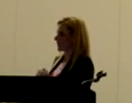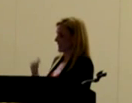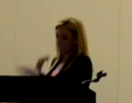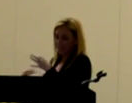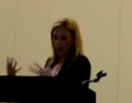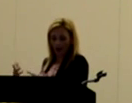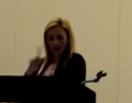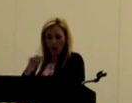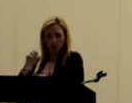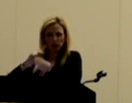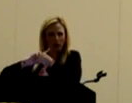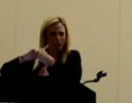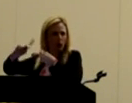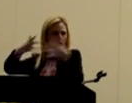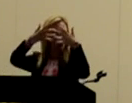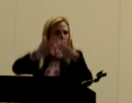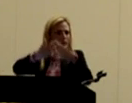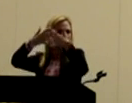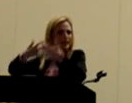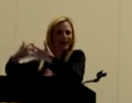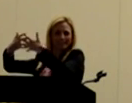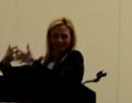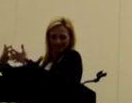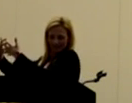not there. Instead, it was just simple mechanics.